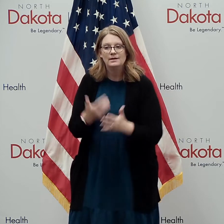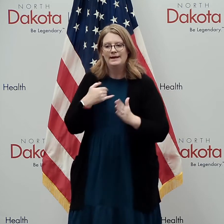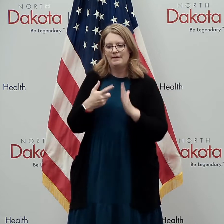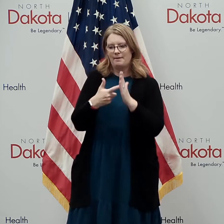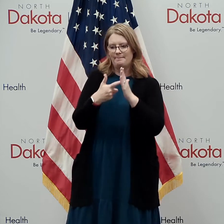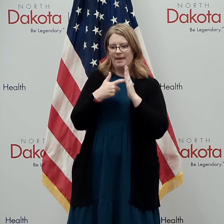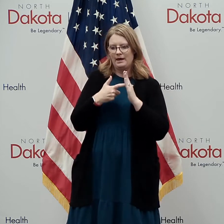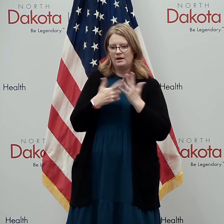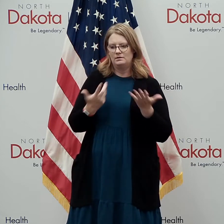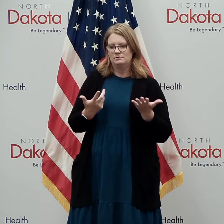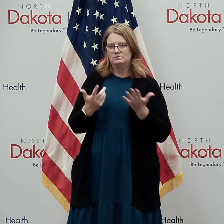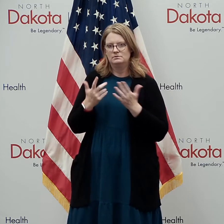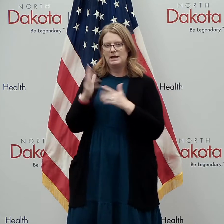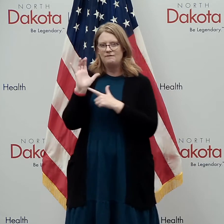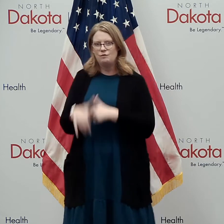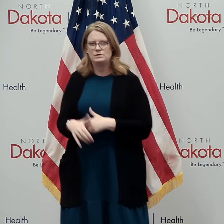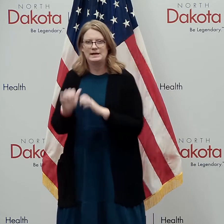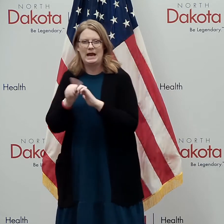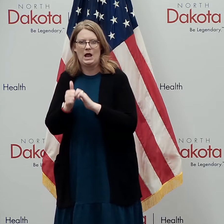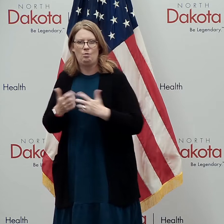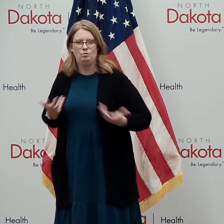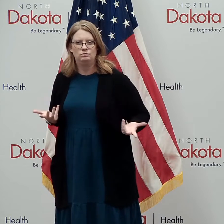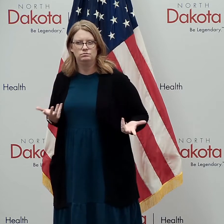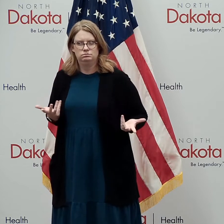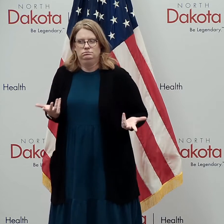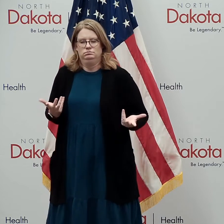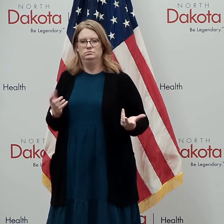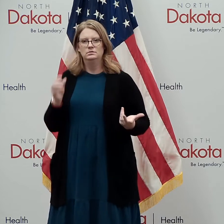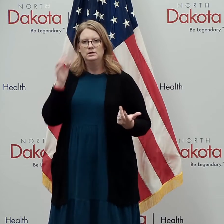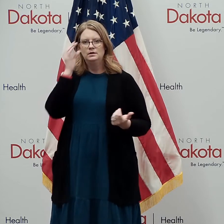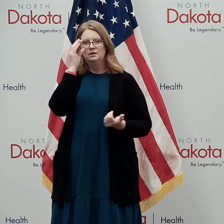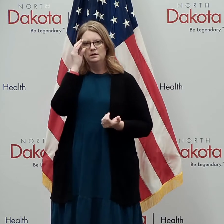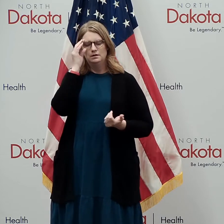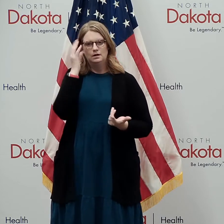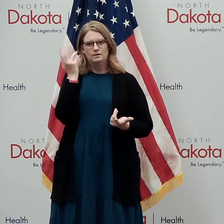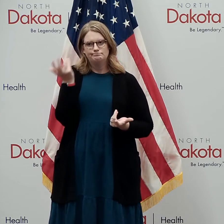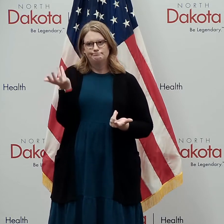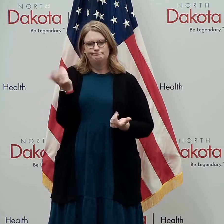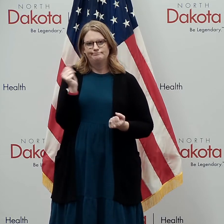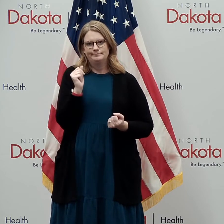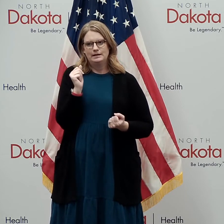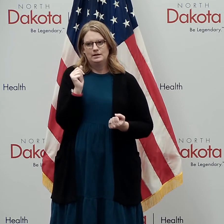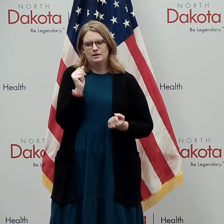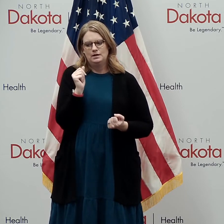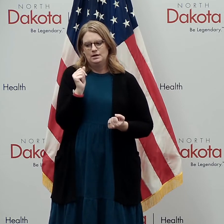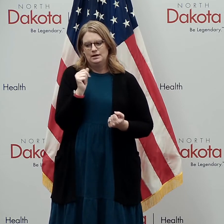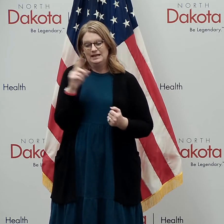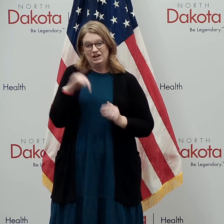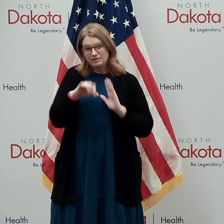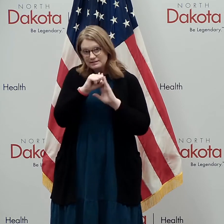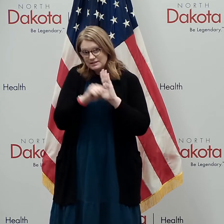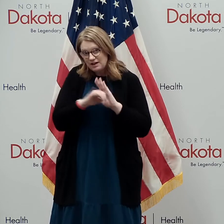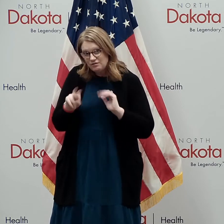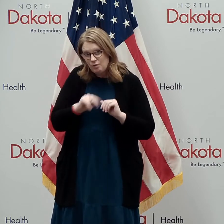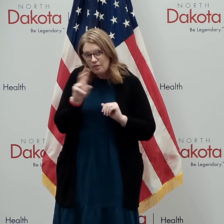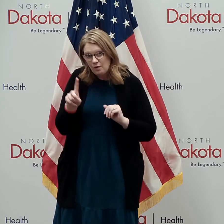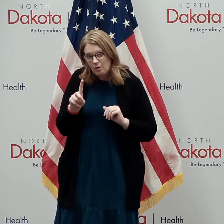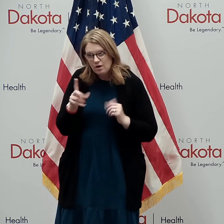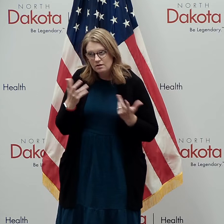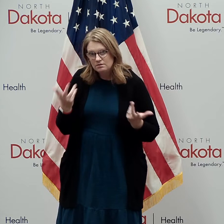next question is how do you enforce it, and we practically in the state of North Dakota don't have